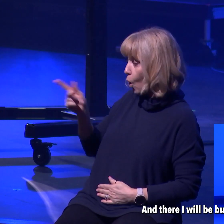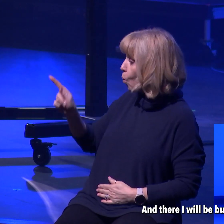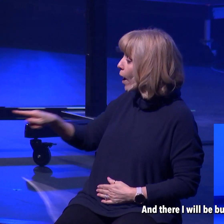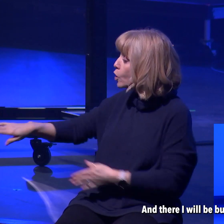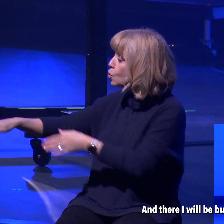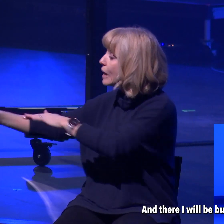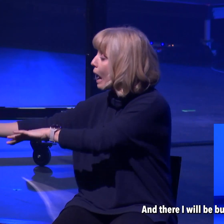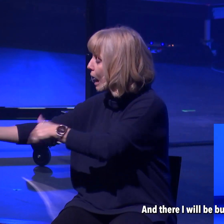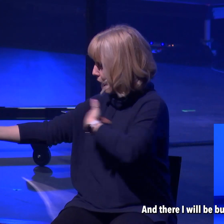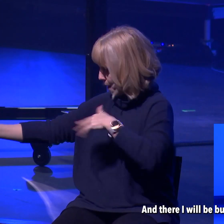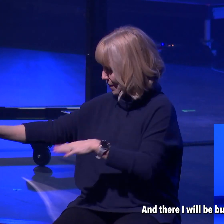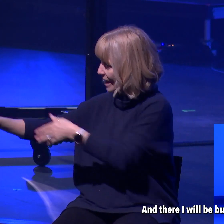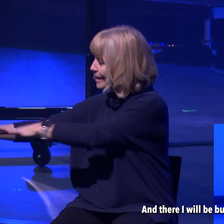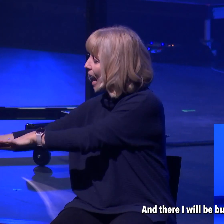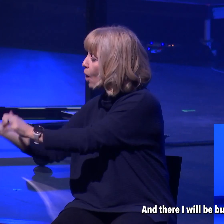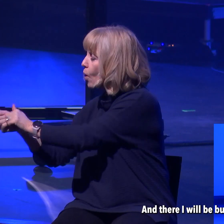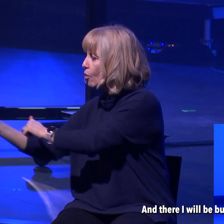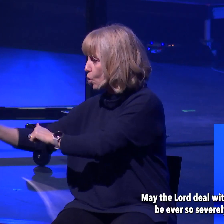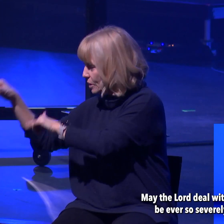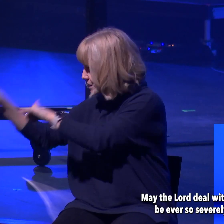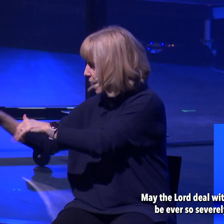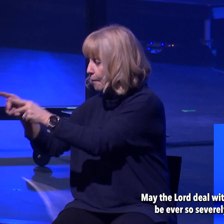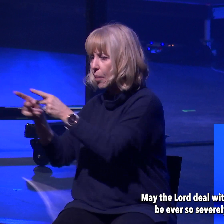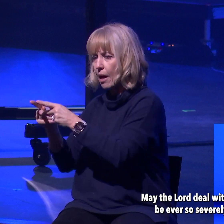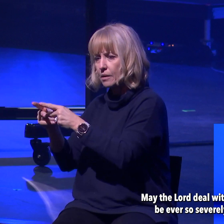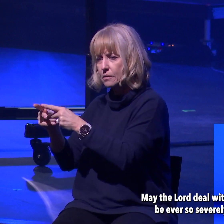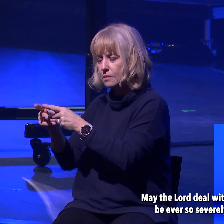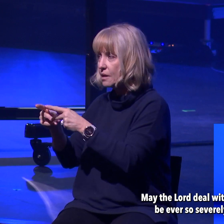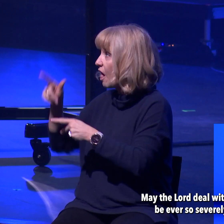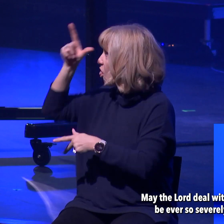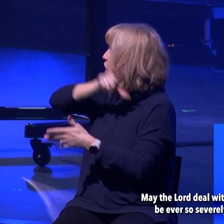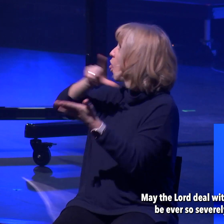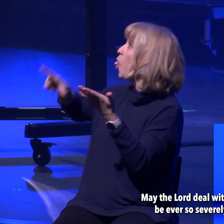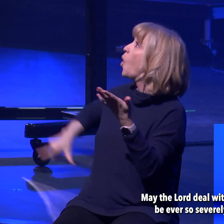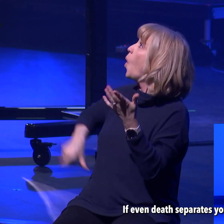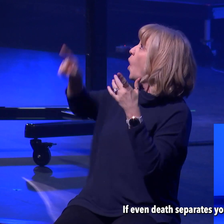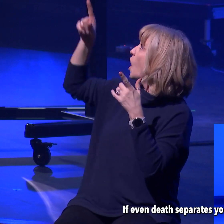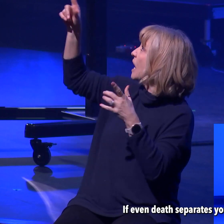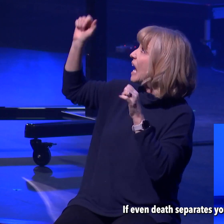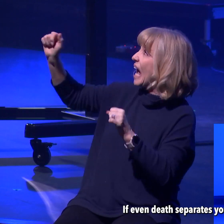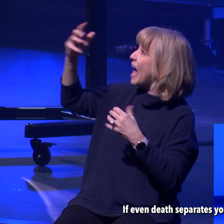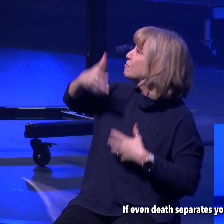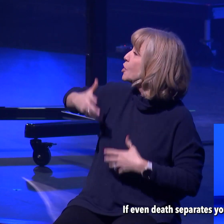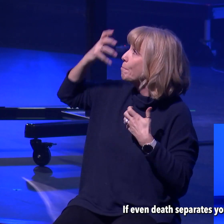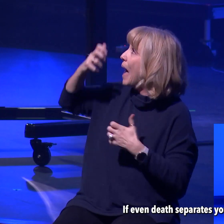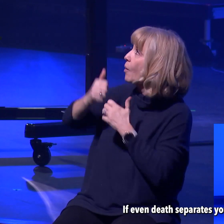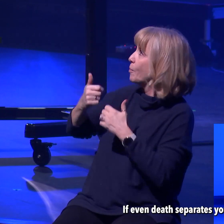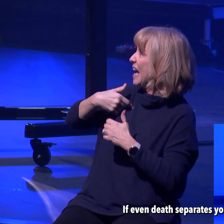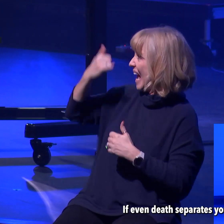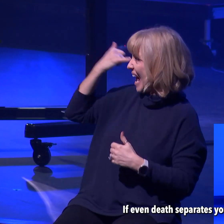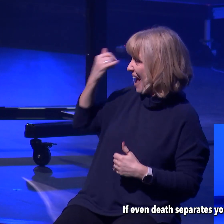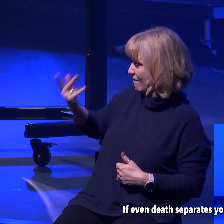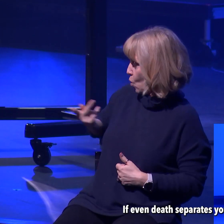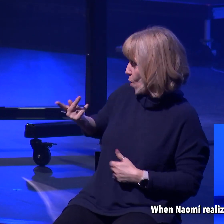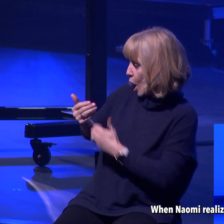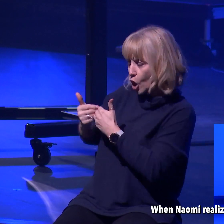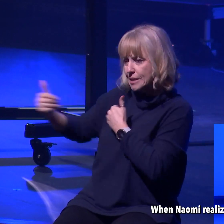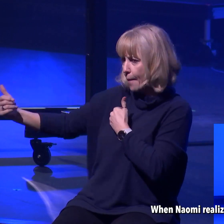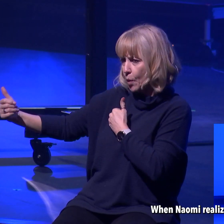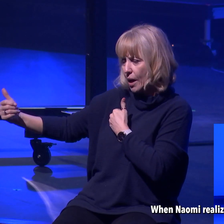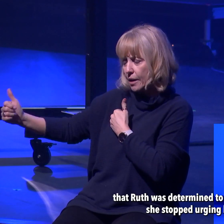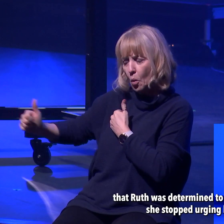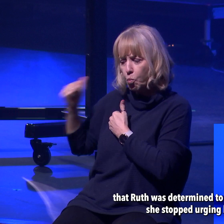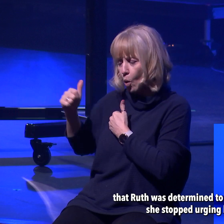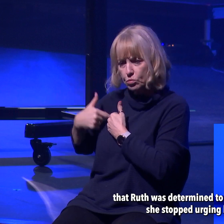and there I will be buried. May the Lord deal with me, be it ever so severely, if even death separates you and me." When